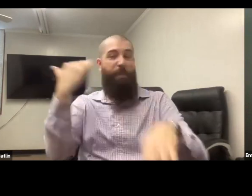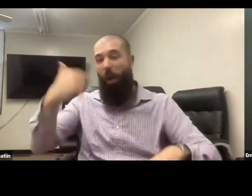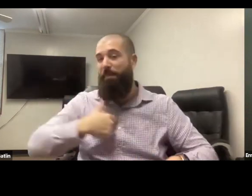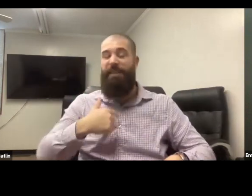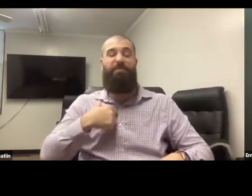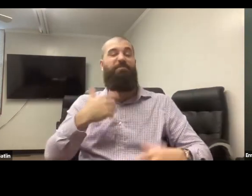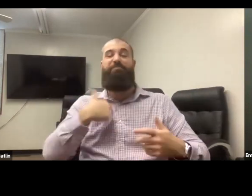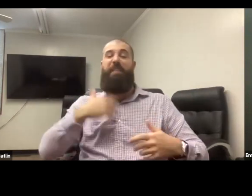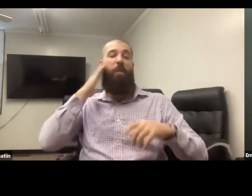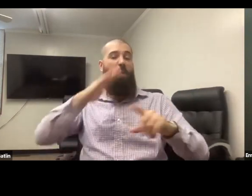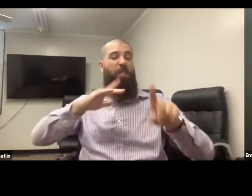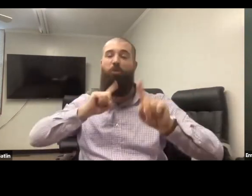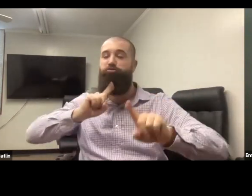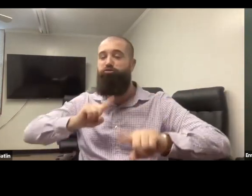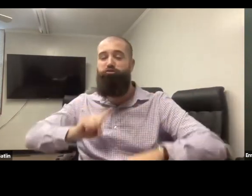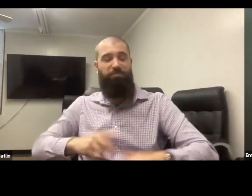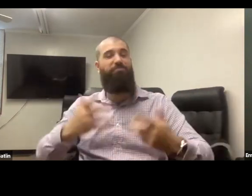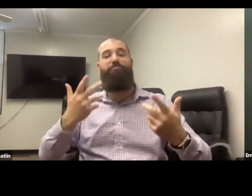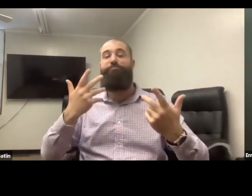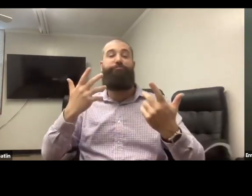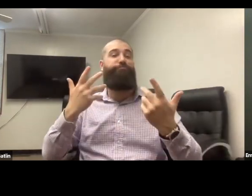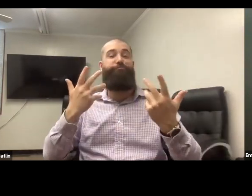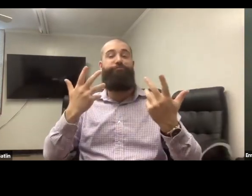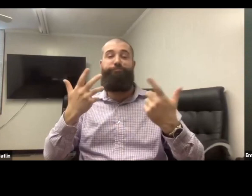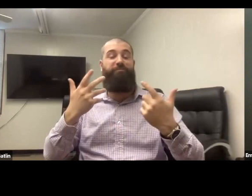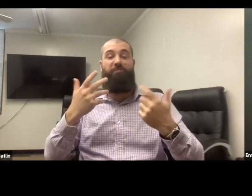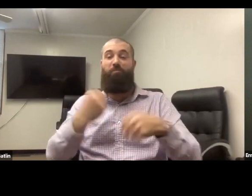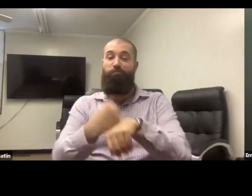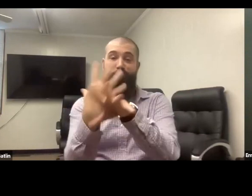So feel free to email me and I'll be happy to